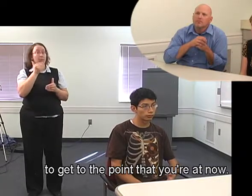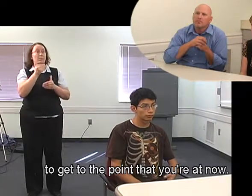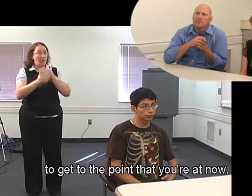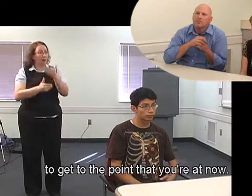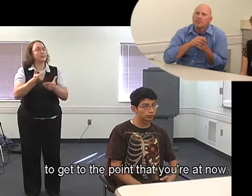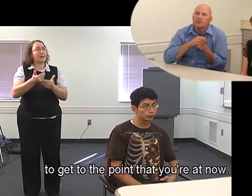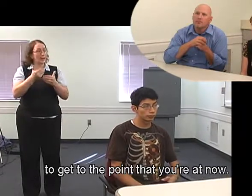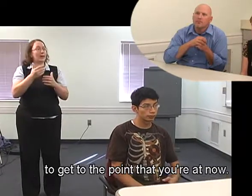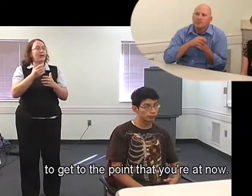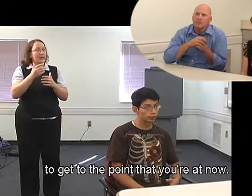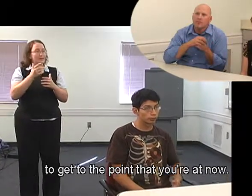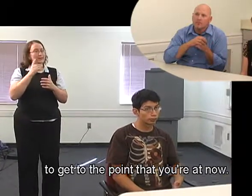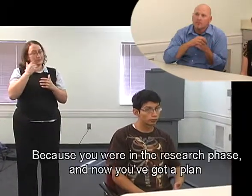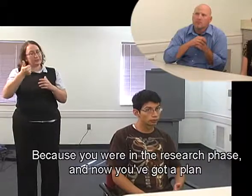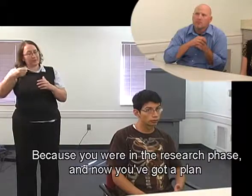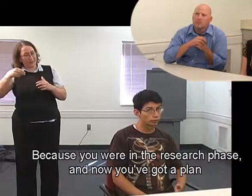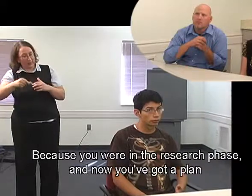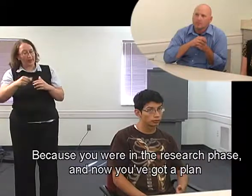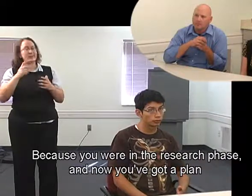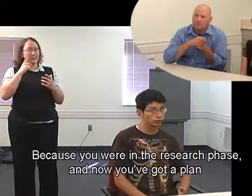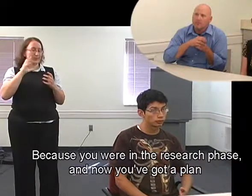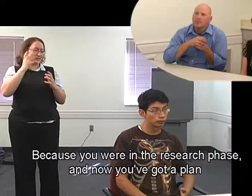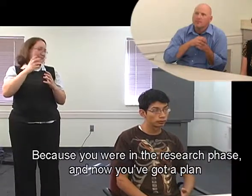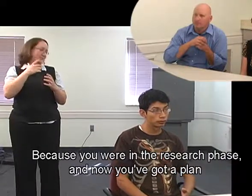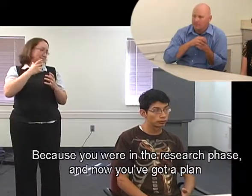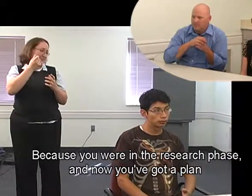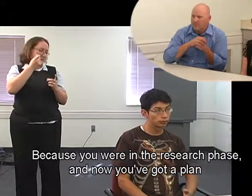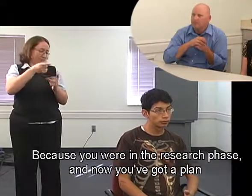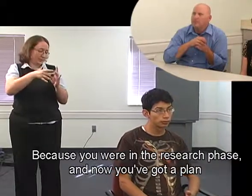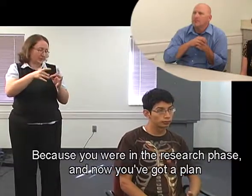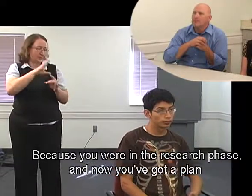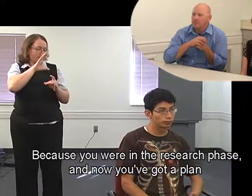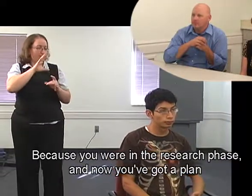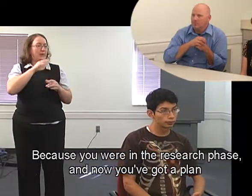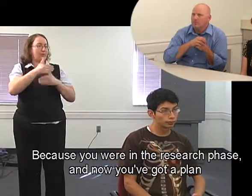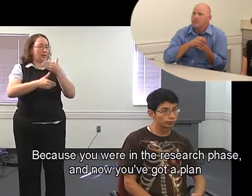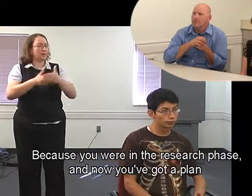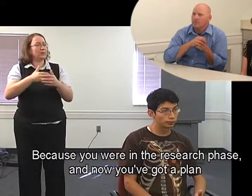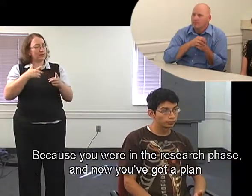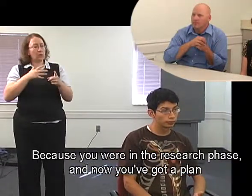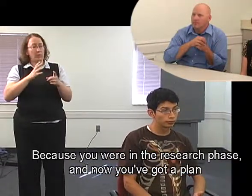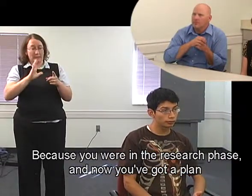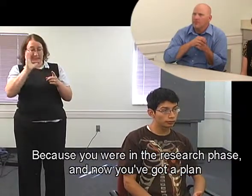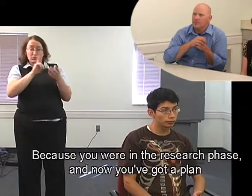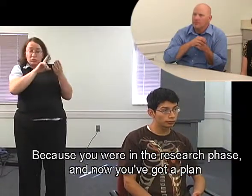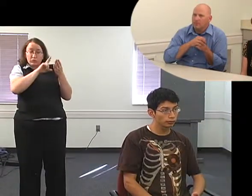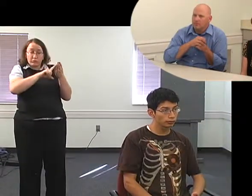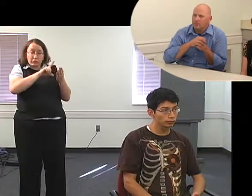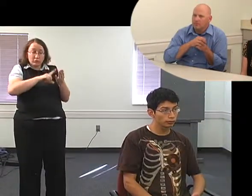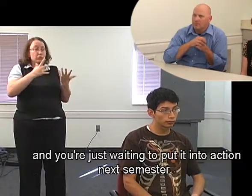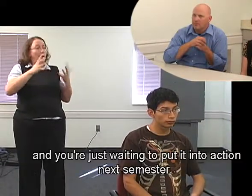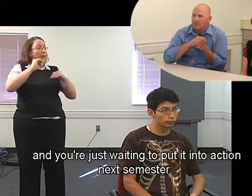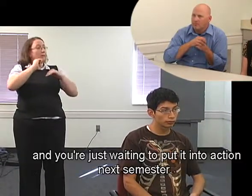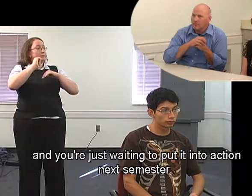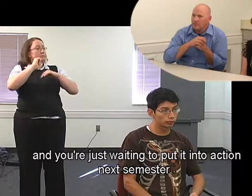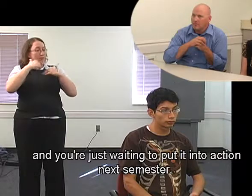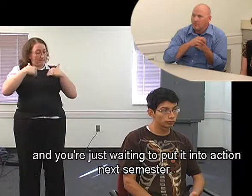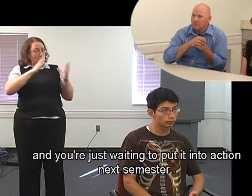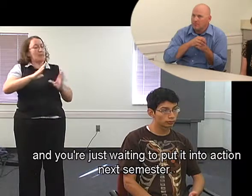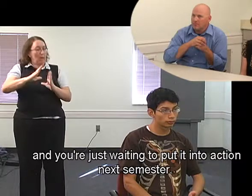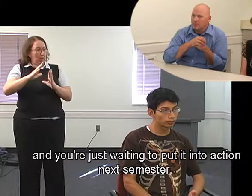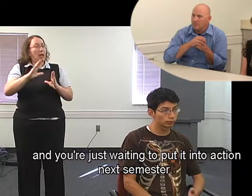to get to the point that you're at now because you were in the research phase and now you've got a plan